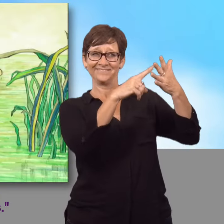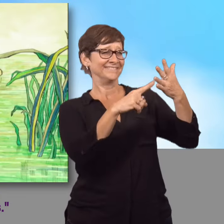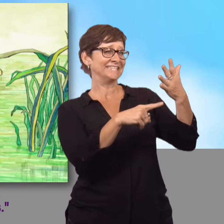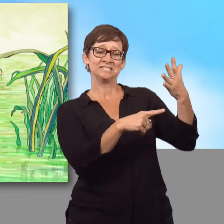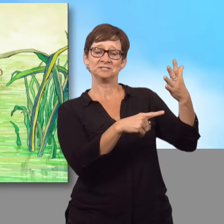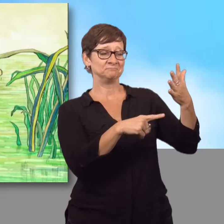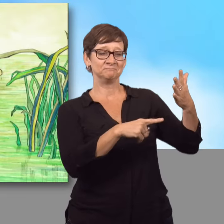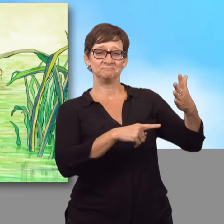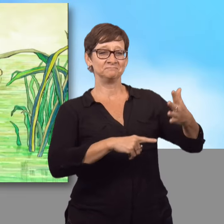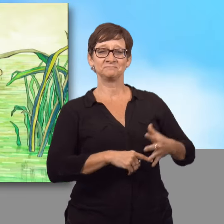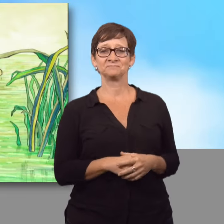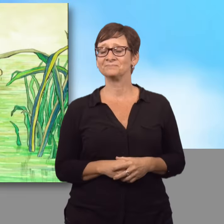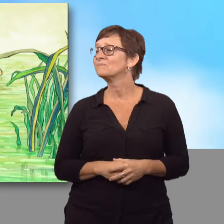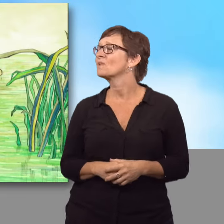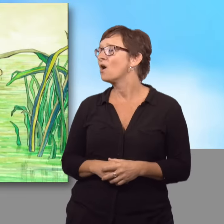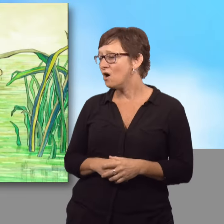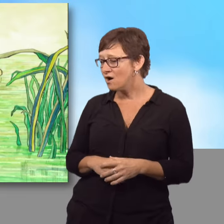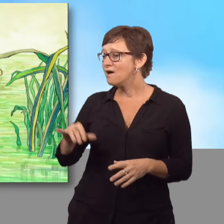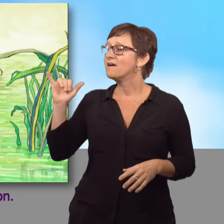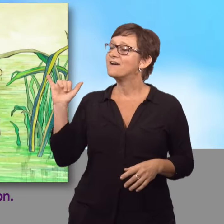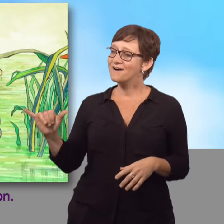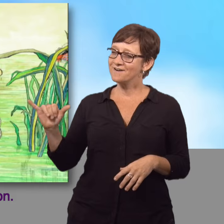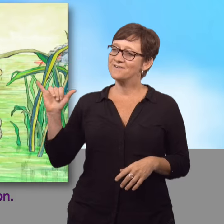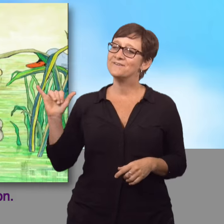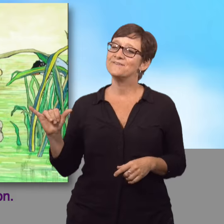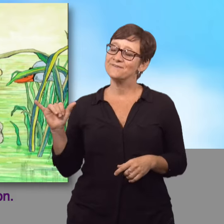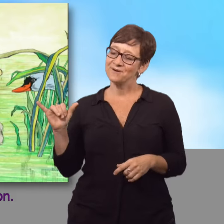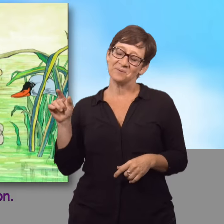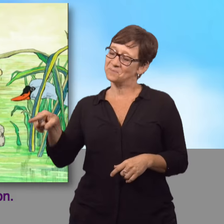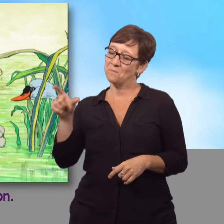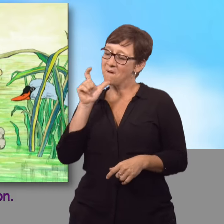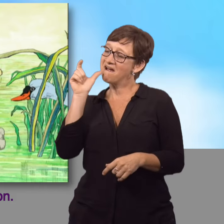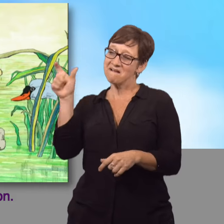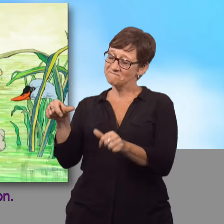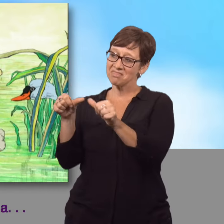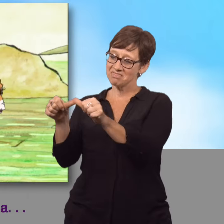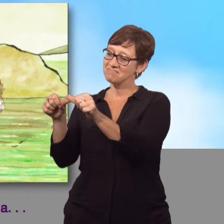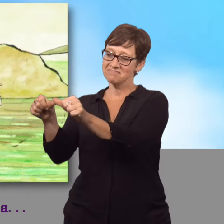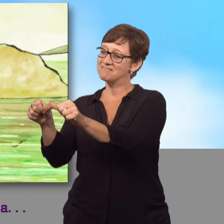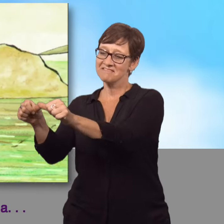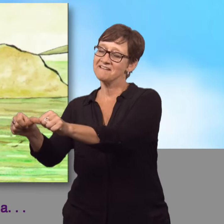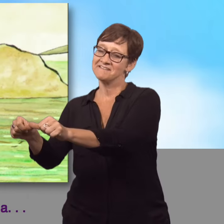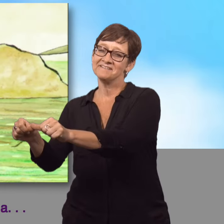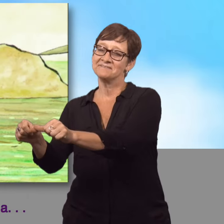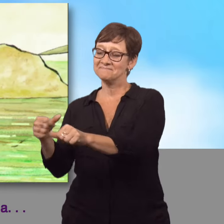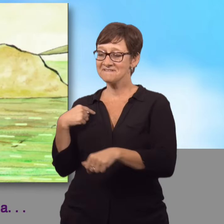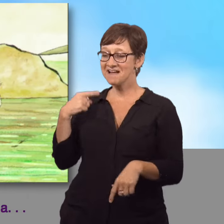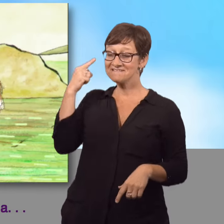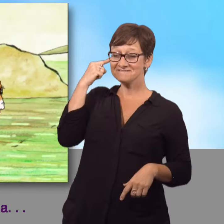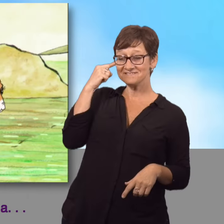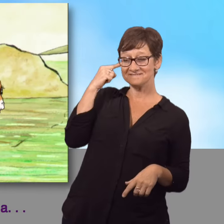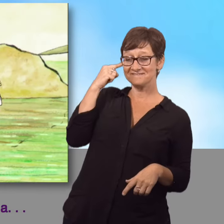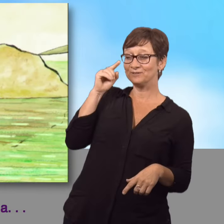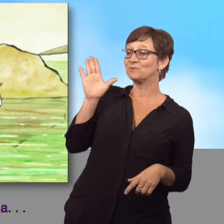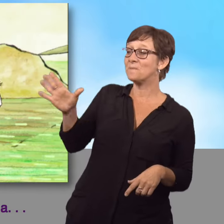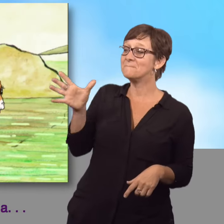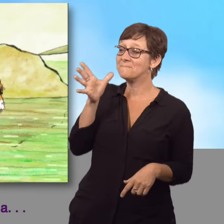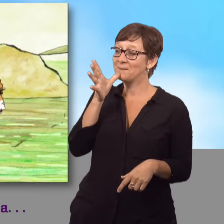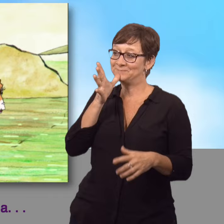Oh, I said, you don't need to go on. I think that your mama must